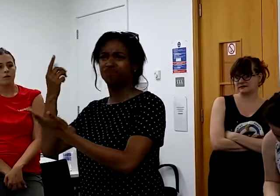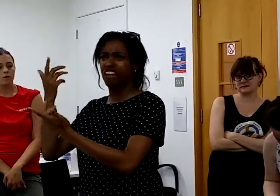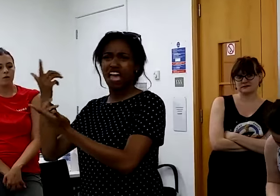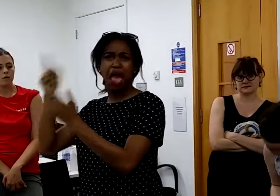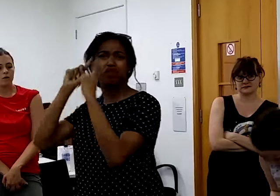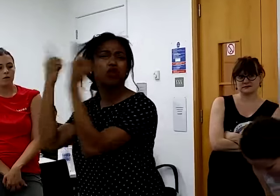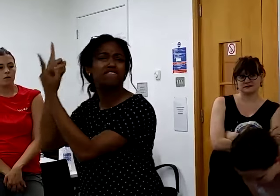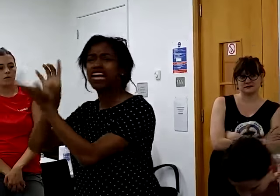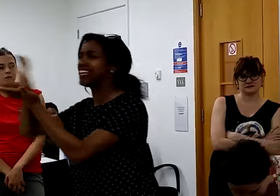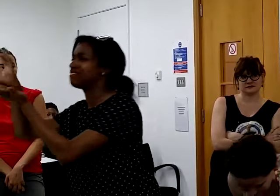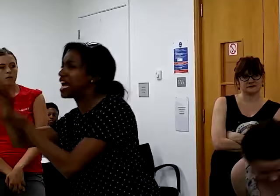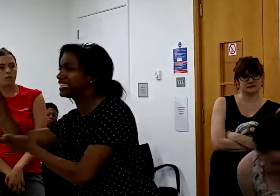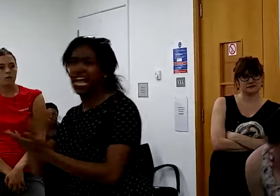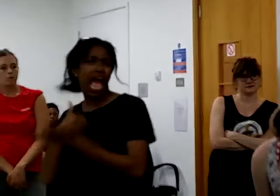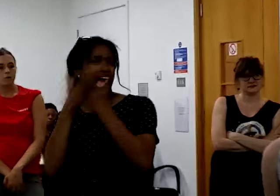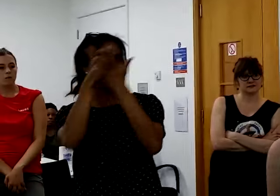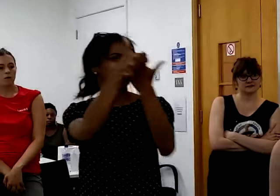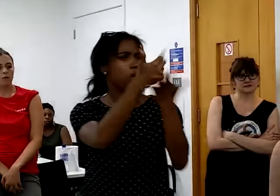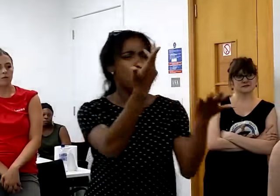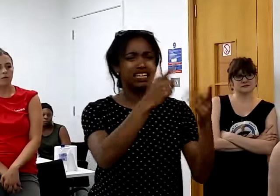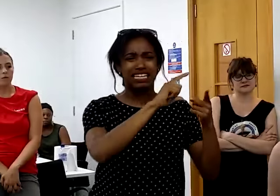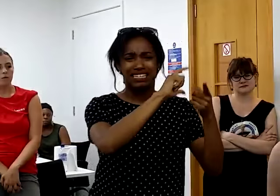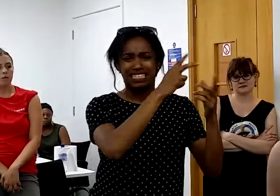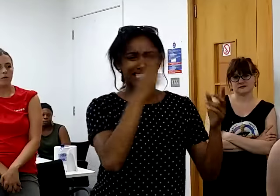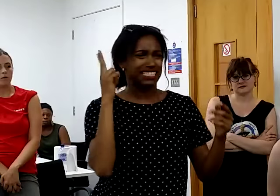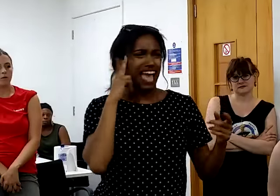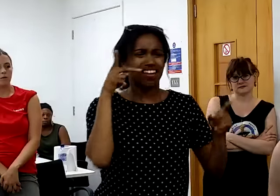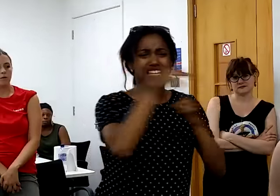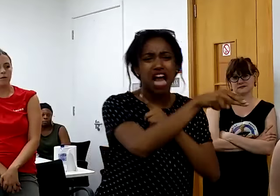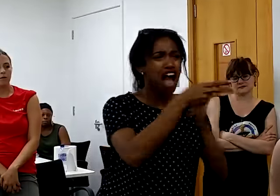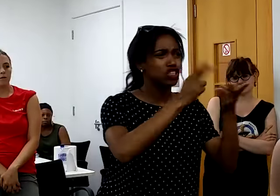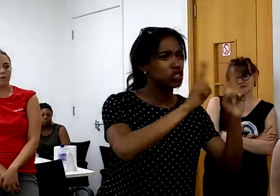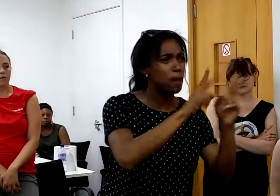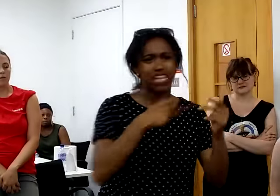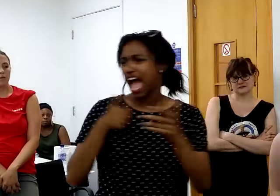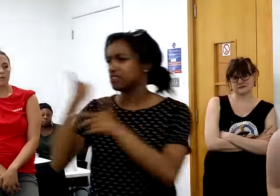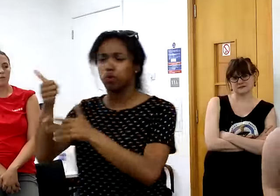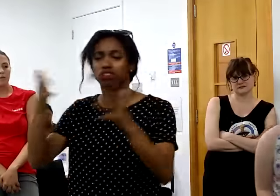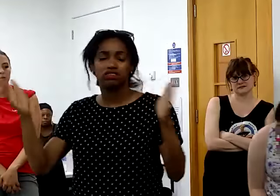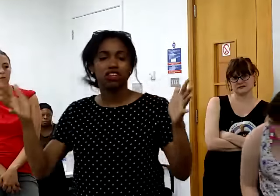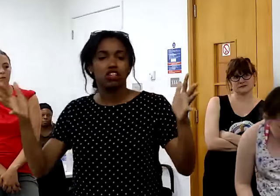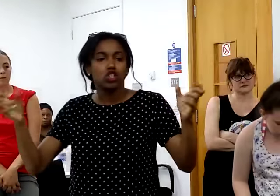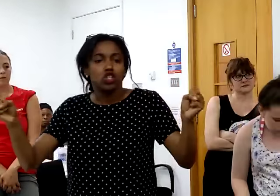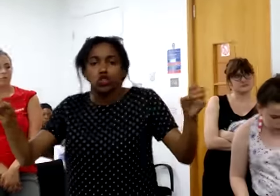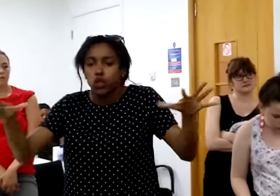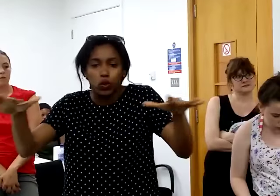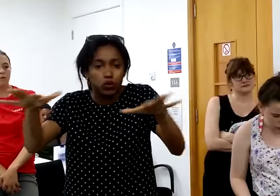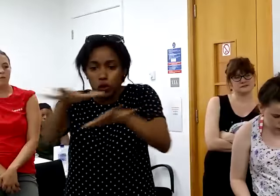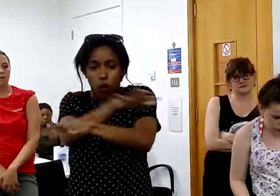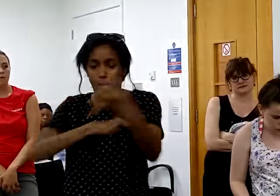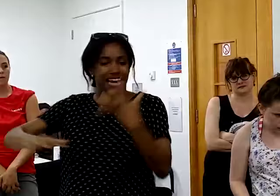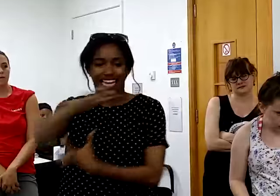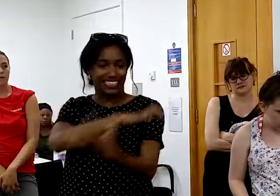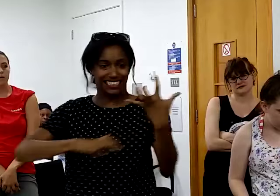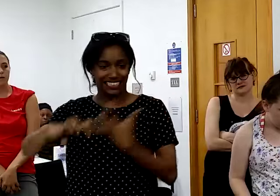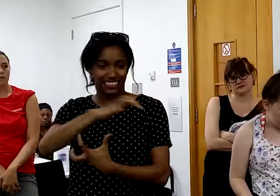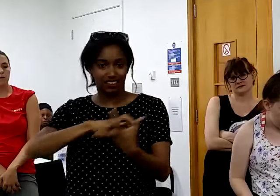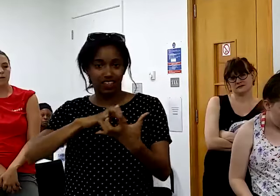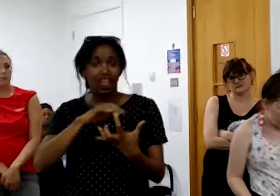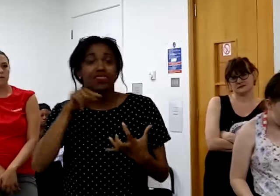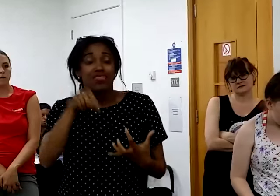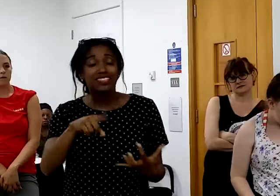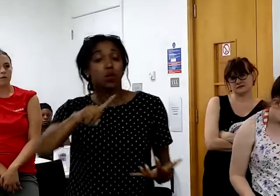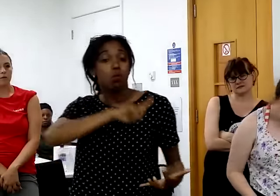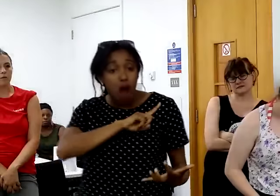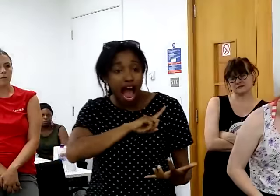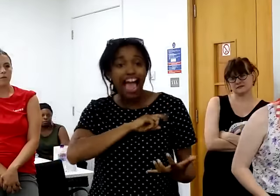like, if you want to support Labour and other parties and things like that, then we need to be able to access information,